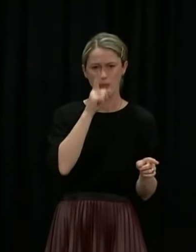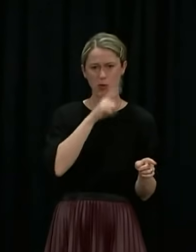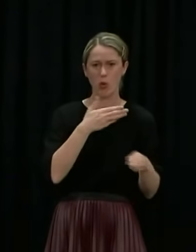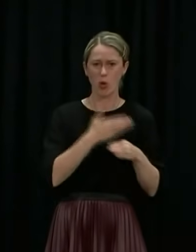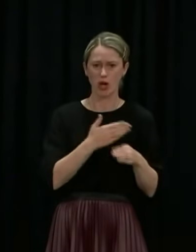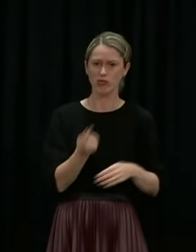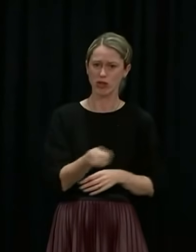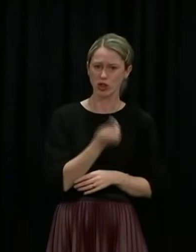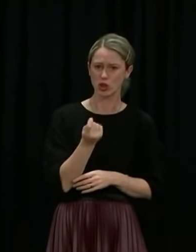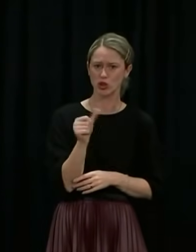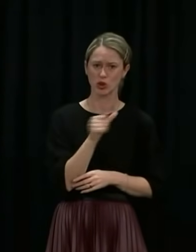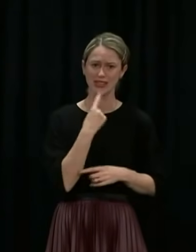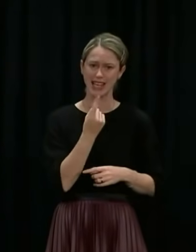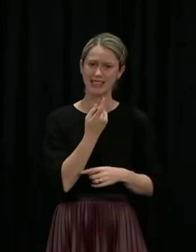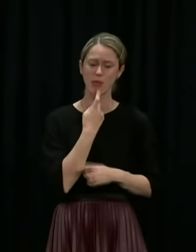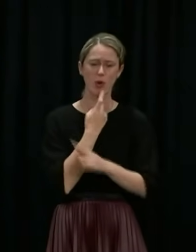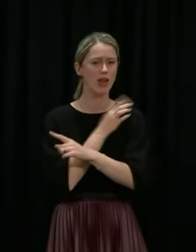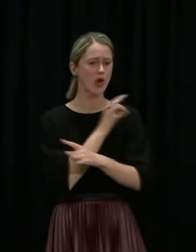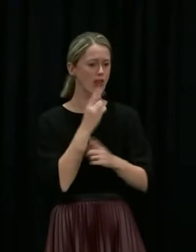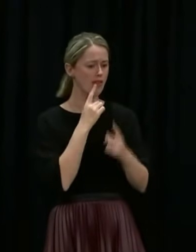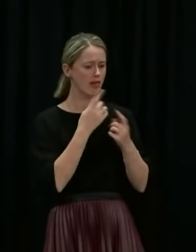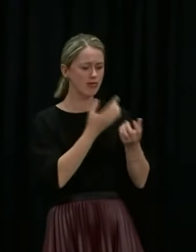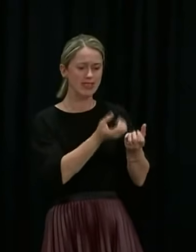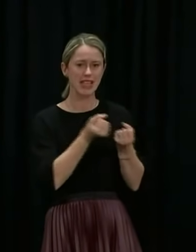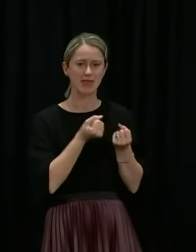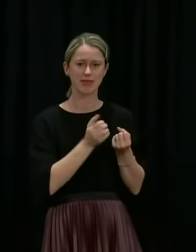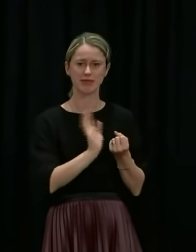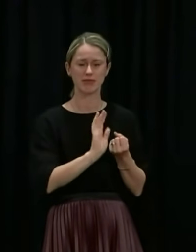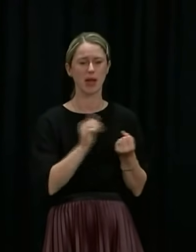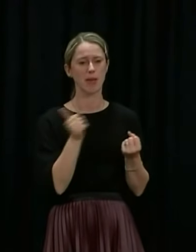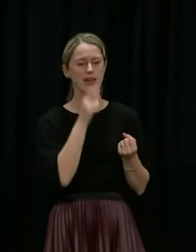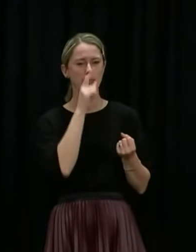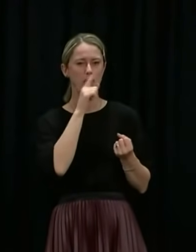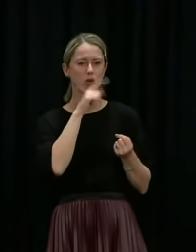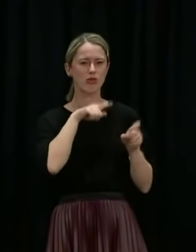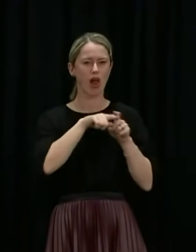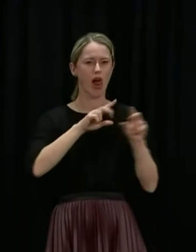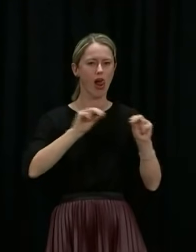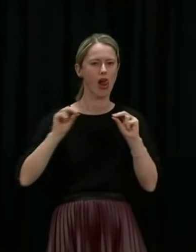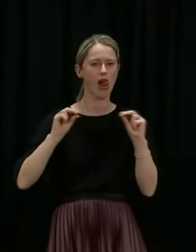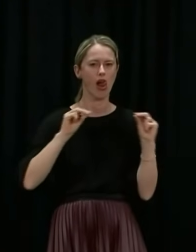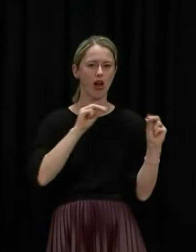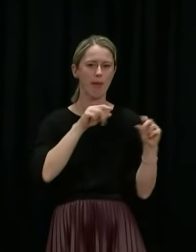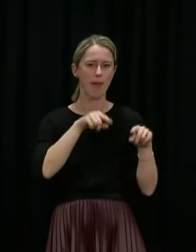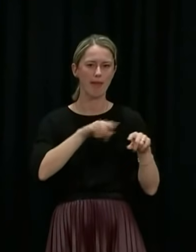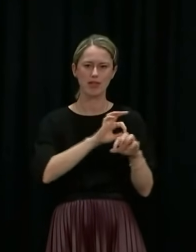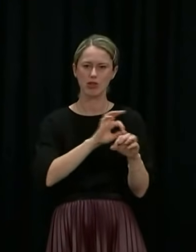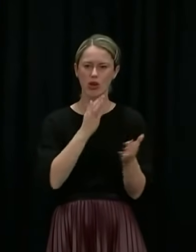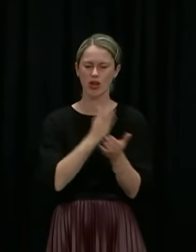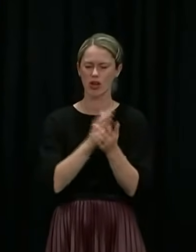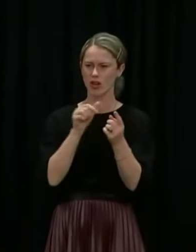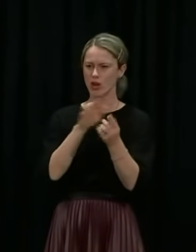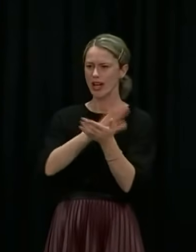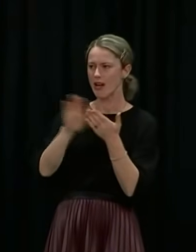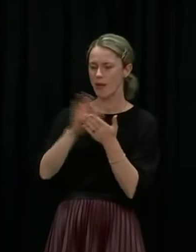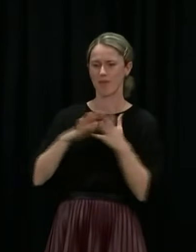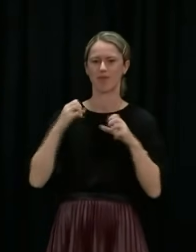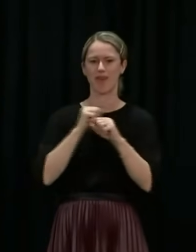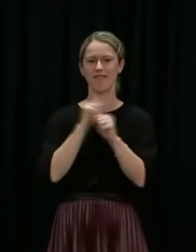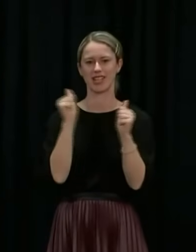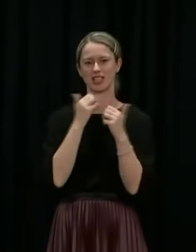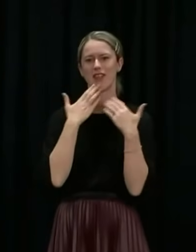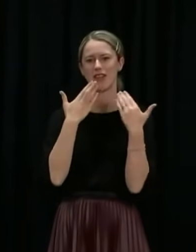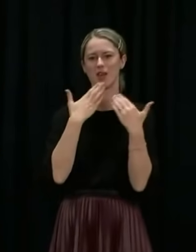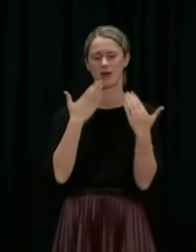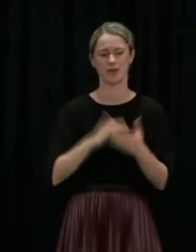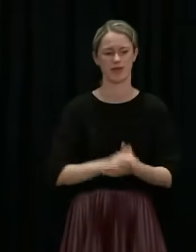worker? Isn't that simpler? That's not the information that I have. Now, there's a lot of speculation about that. That is not the information that I have. So, and we'll wrap up there. Thanks